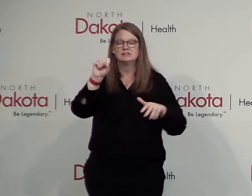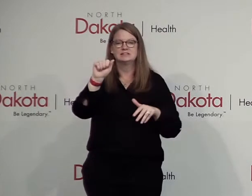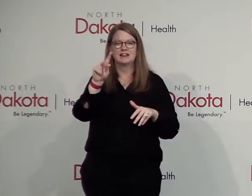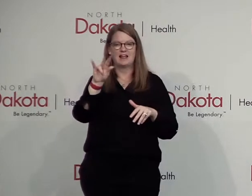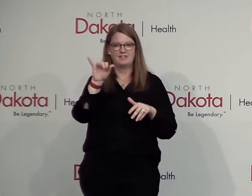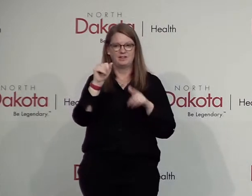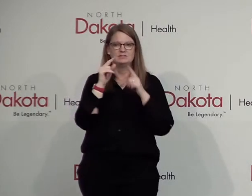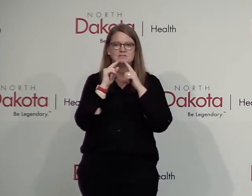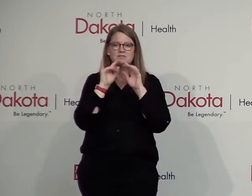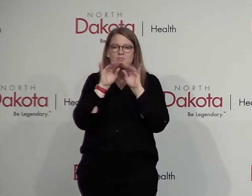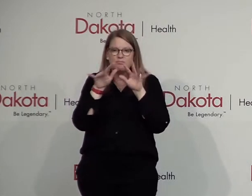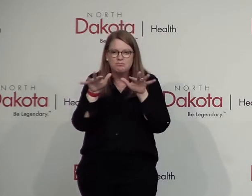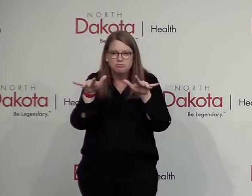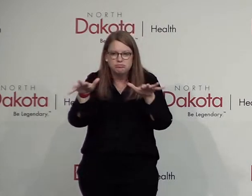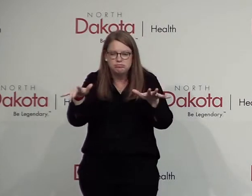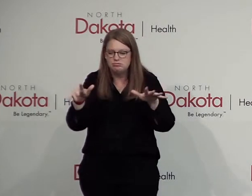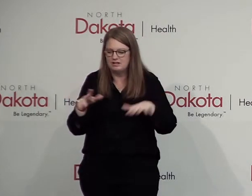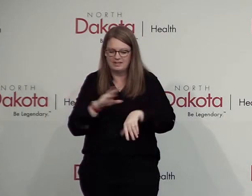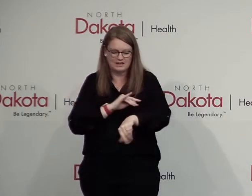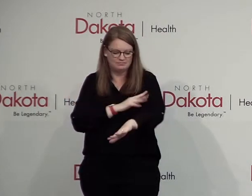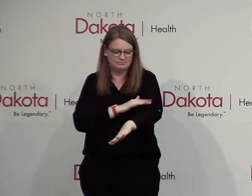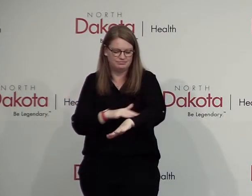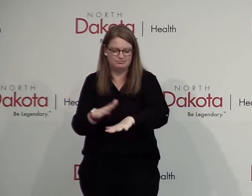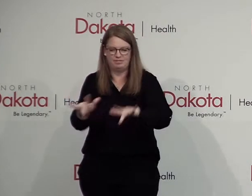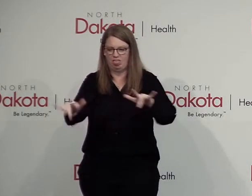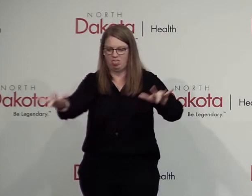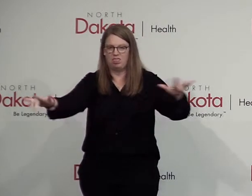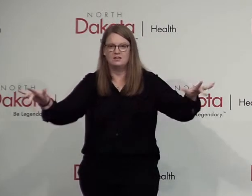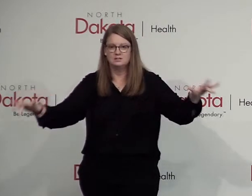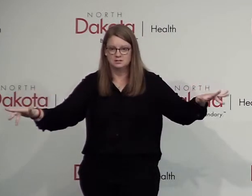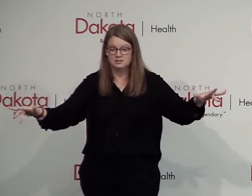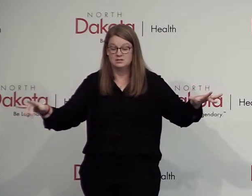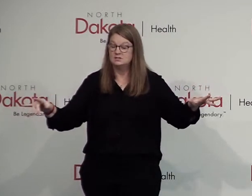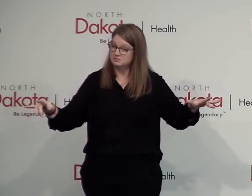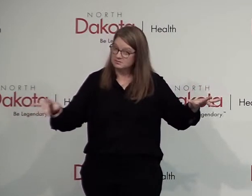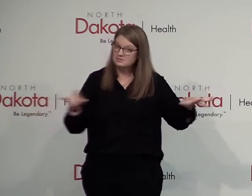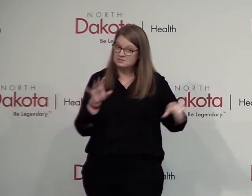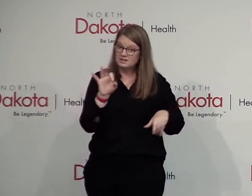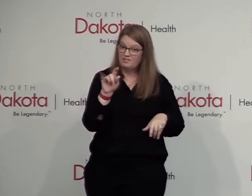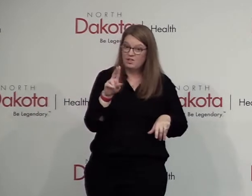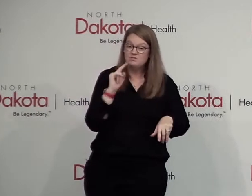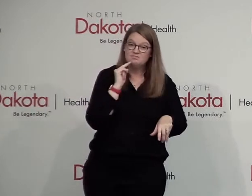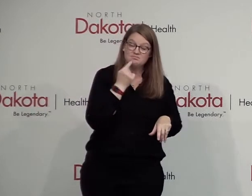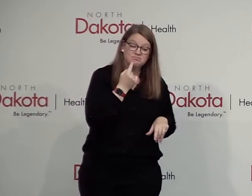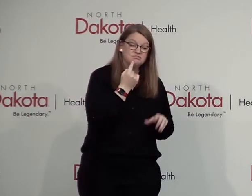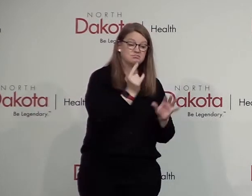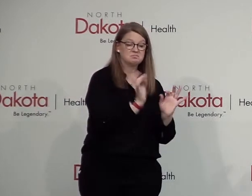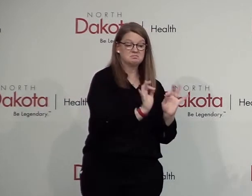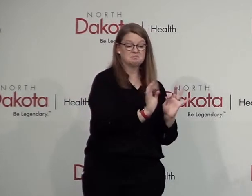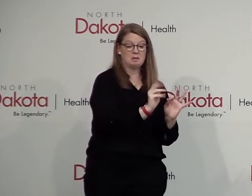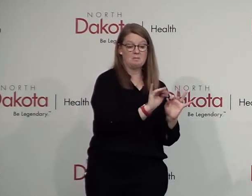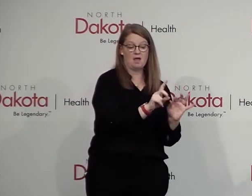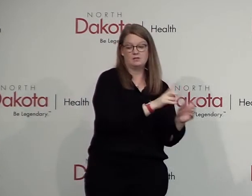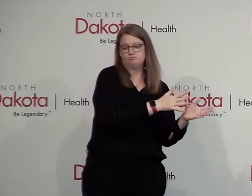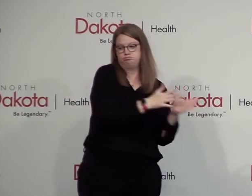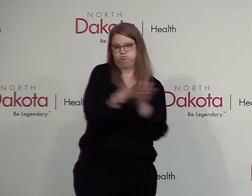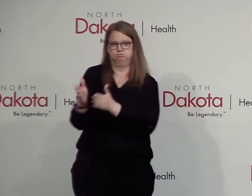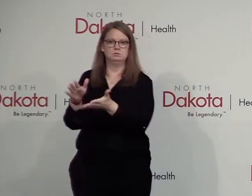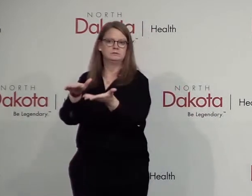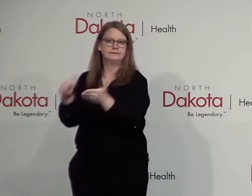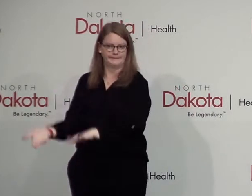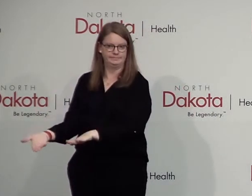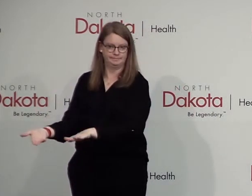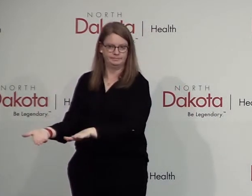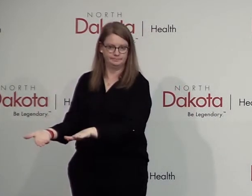of contaminated surfaces. The severity of influenza can be anywhere from mild to deadly.